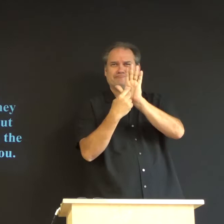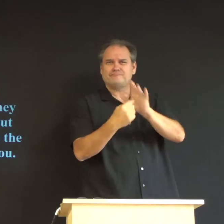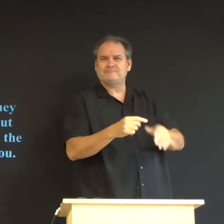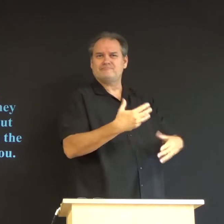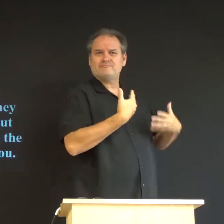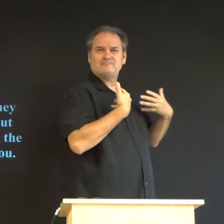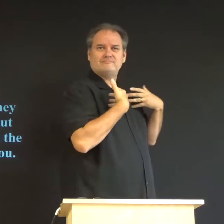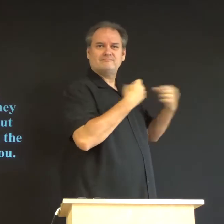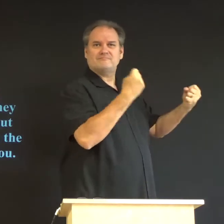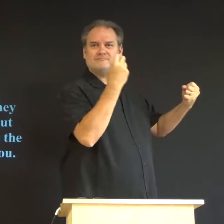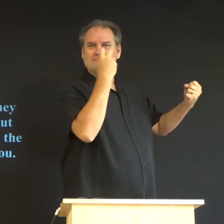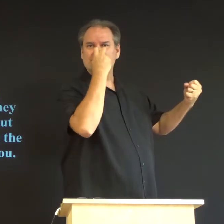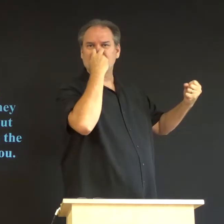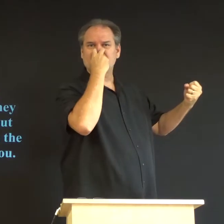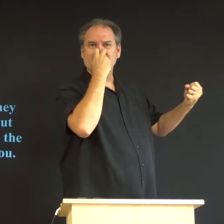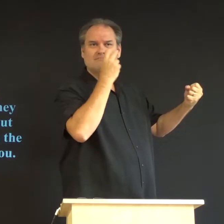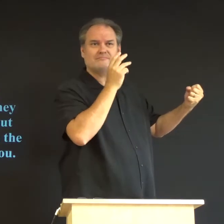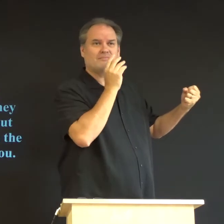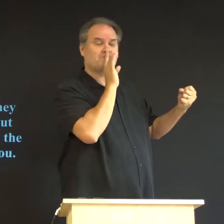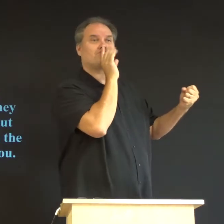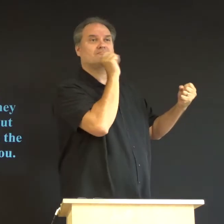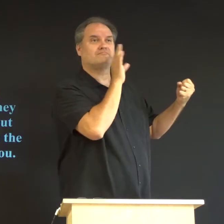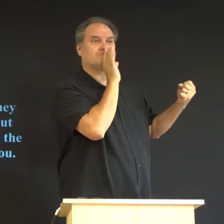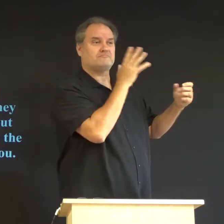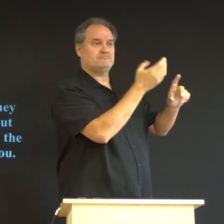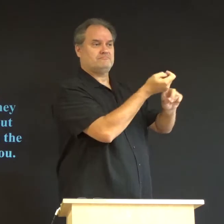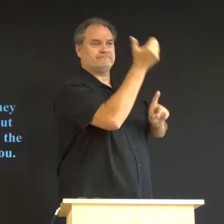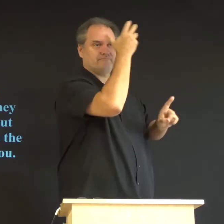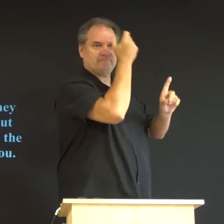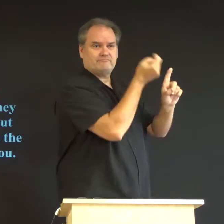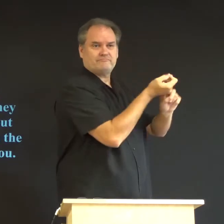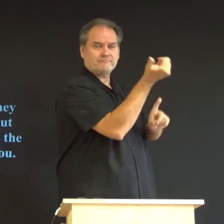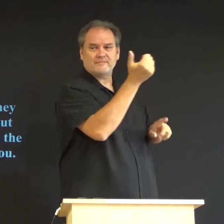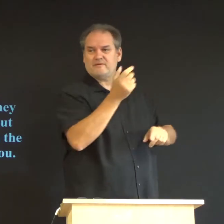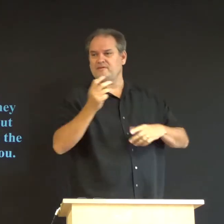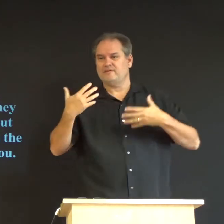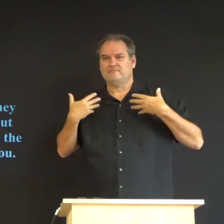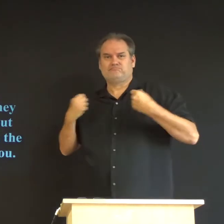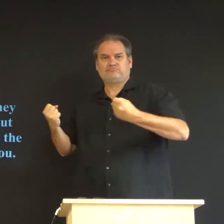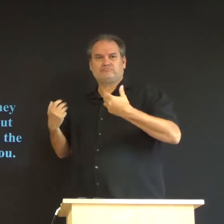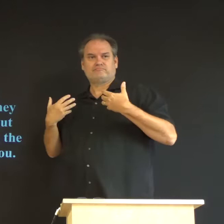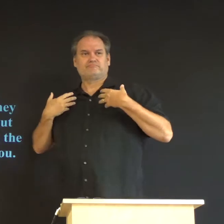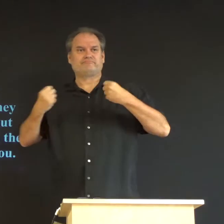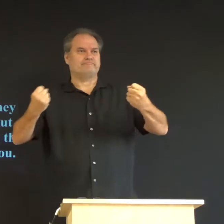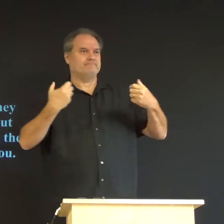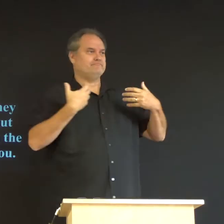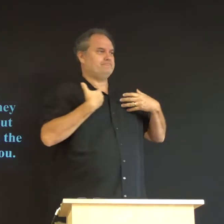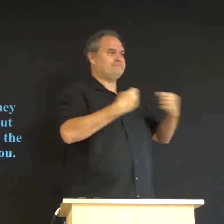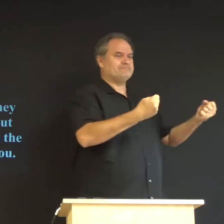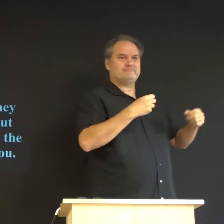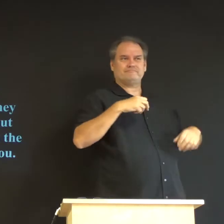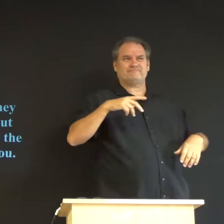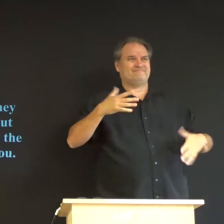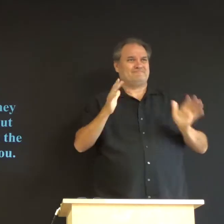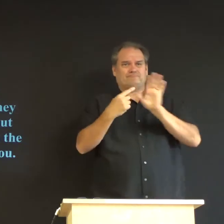And Jesus already shown the man that was demon possessed was healed, he could see, he could